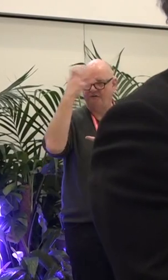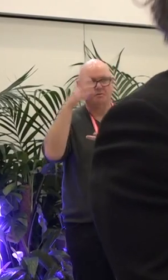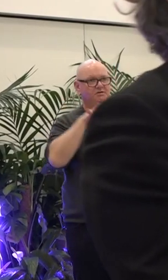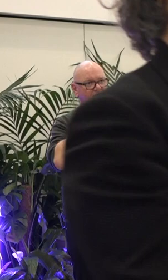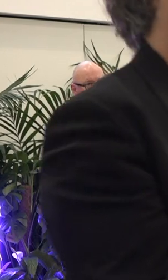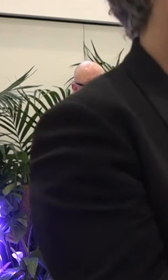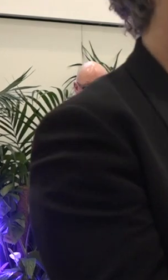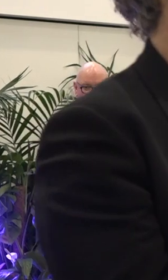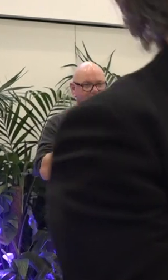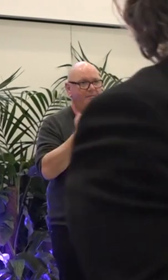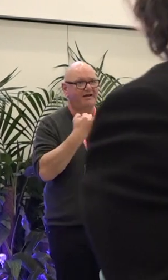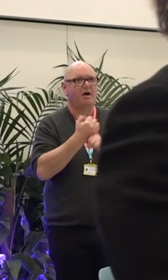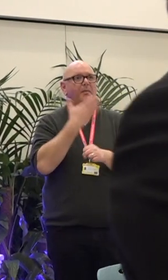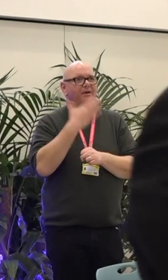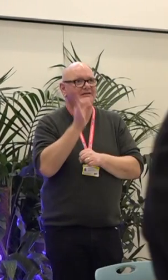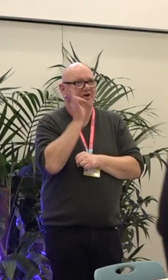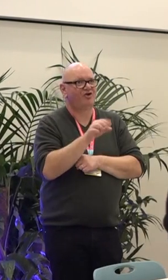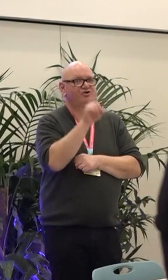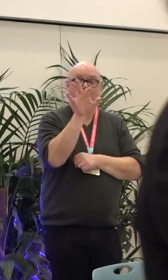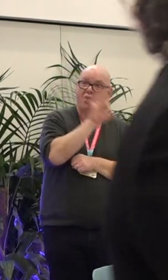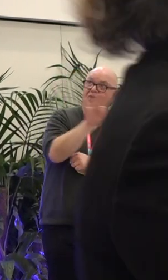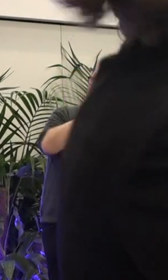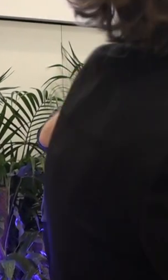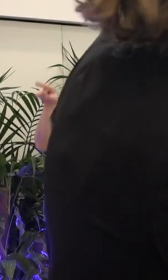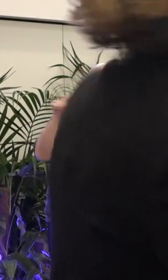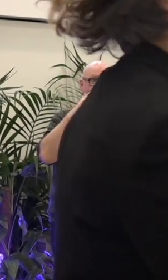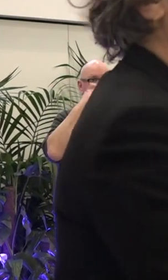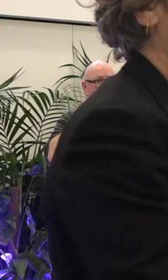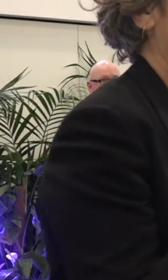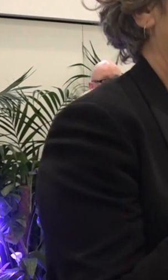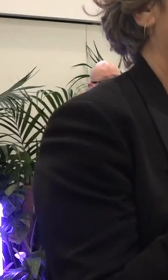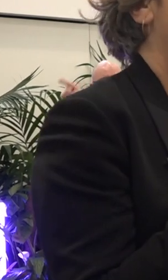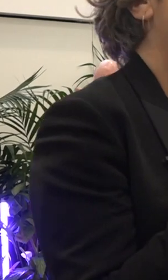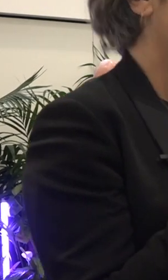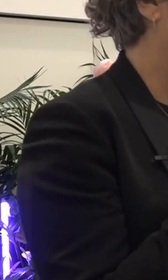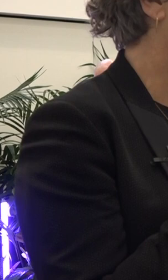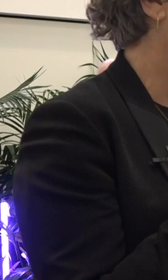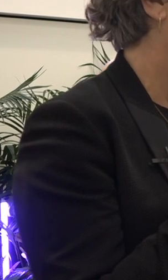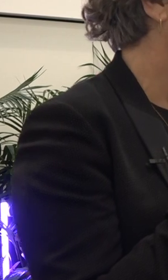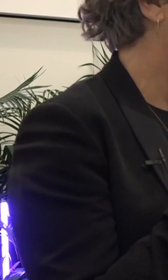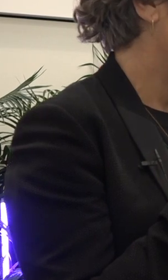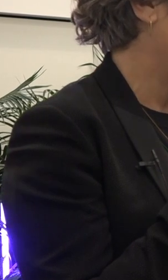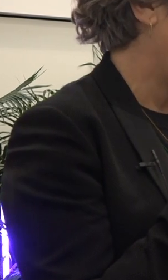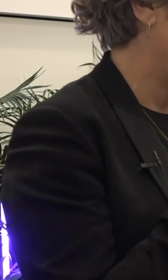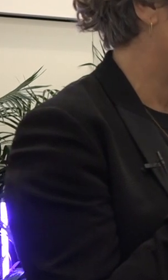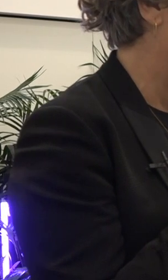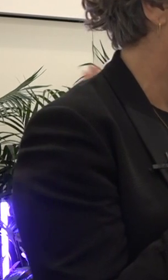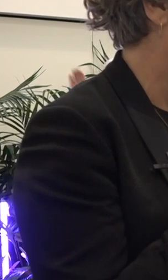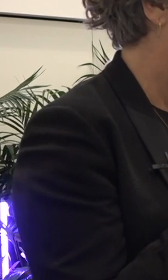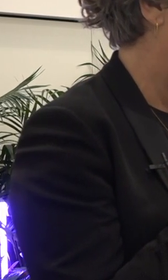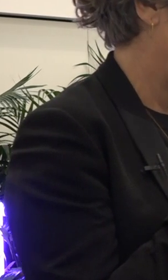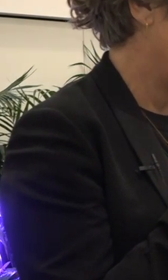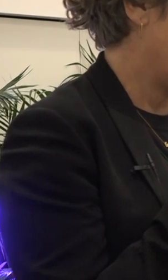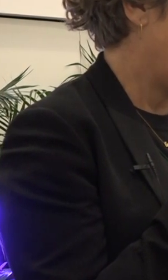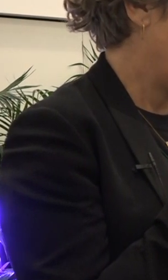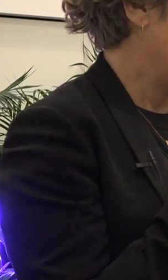now to ask them and emphasize on them about how exciting that investment is and why it's worth